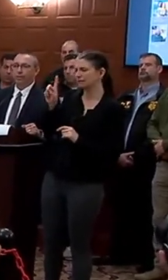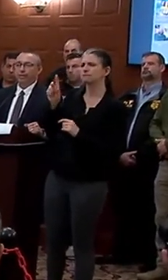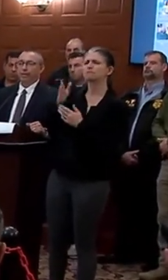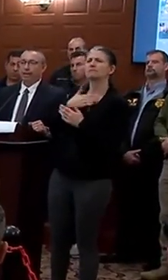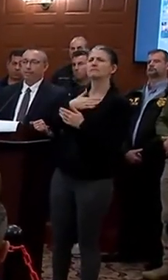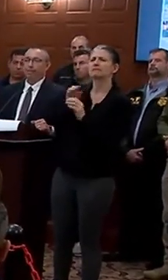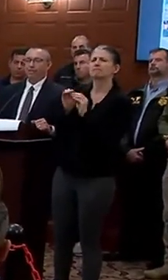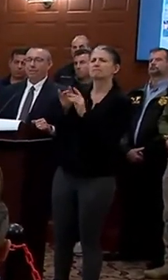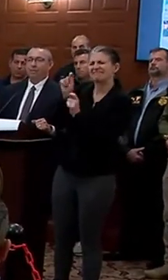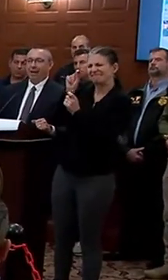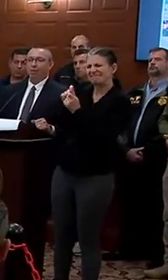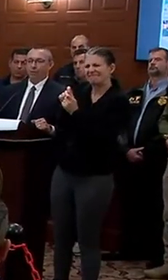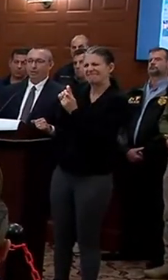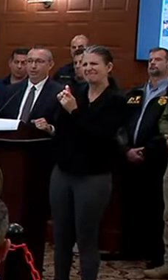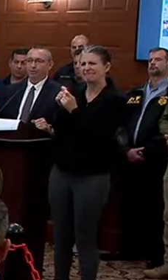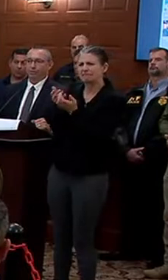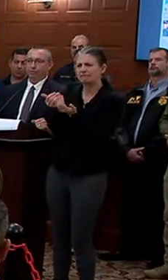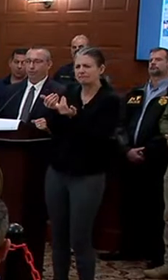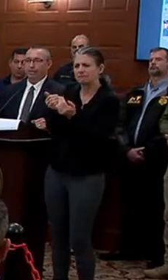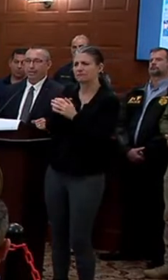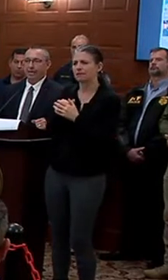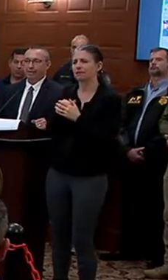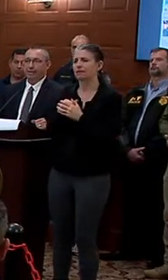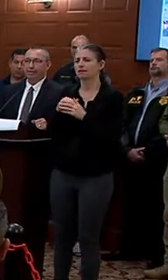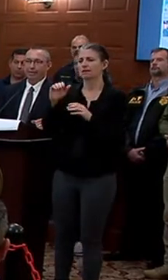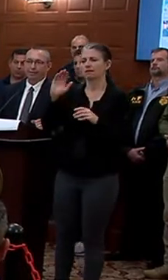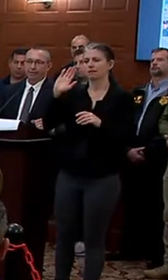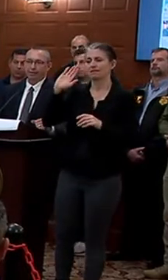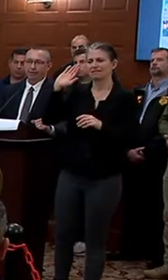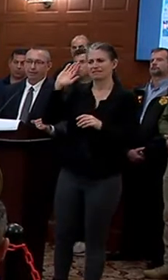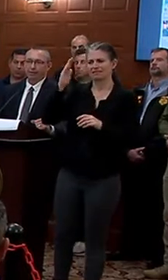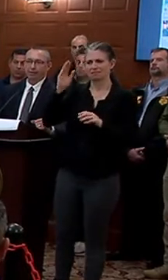wound, is the apparent reason for his death.